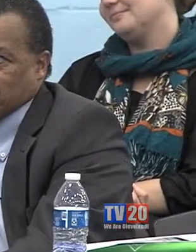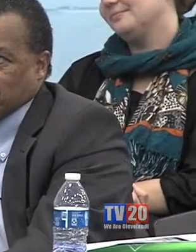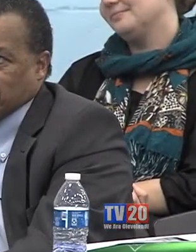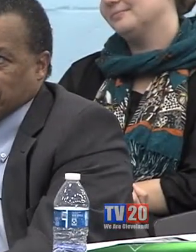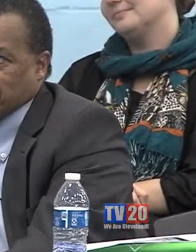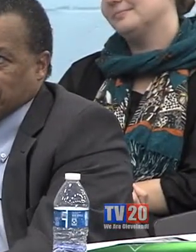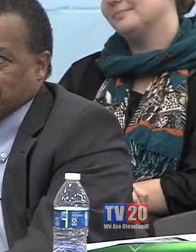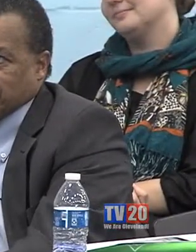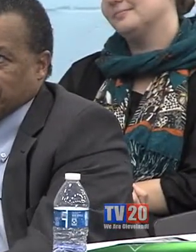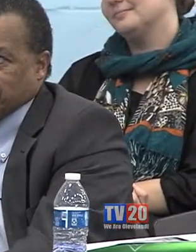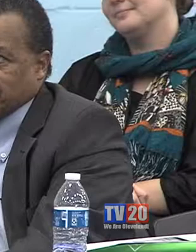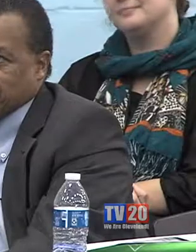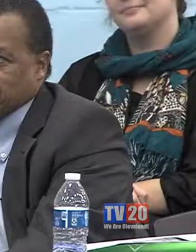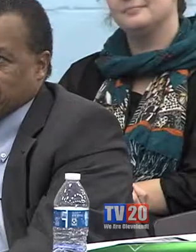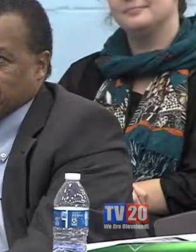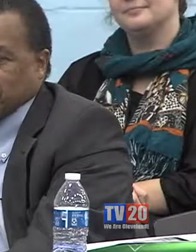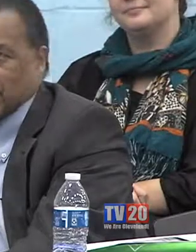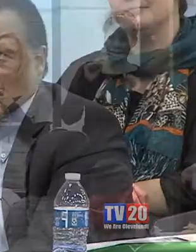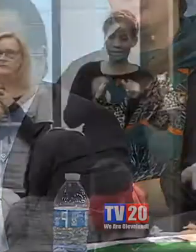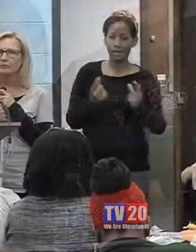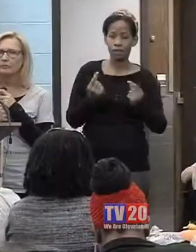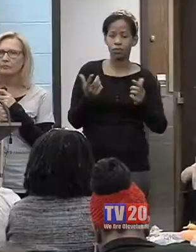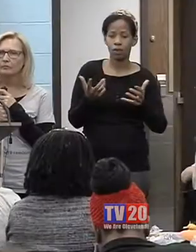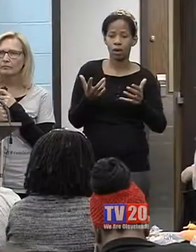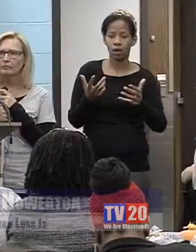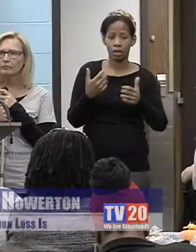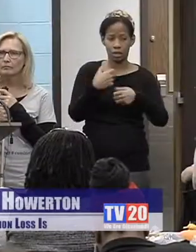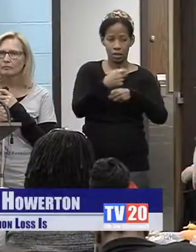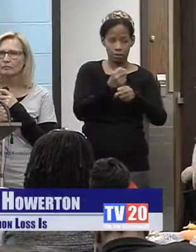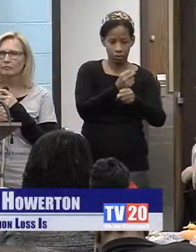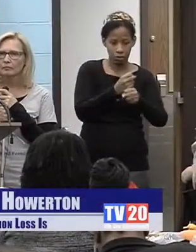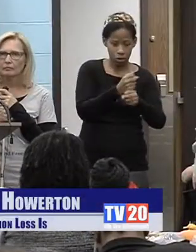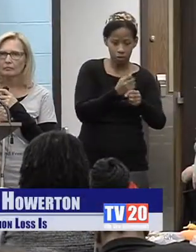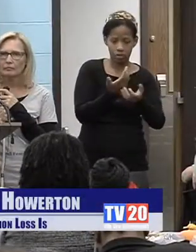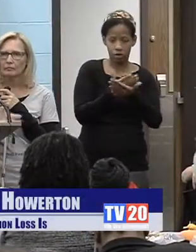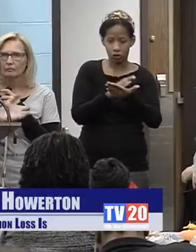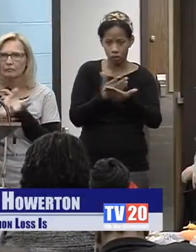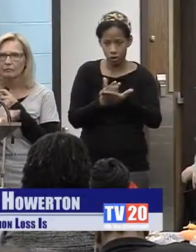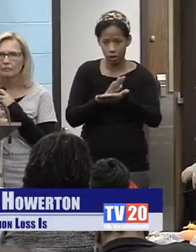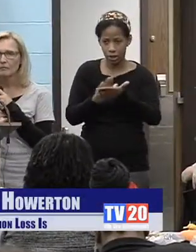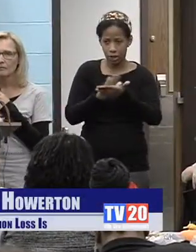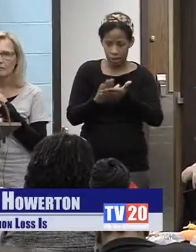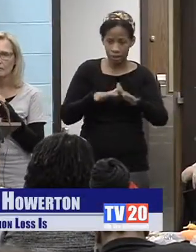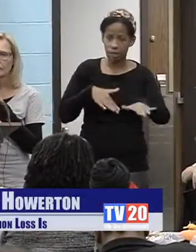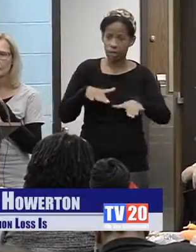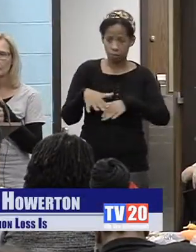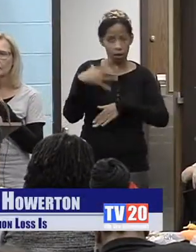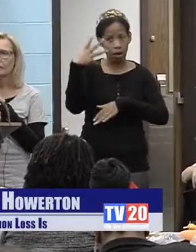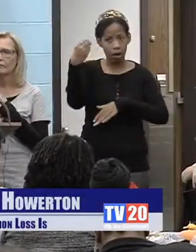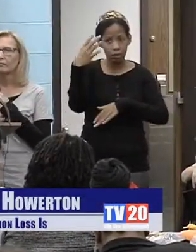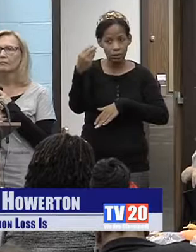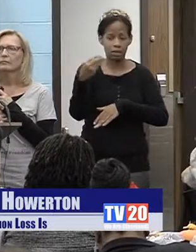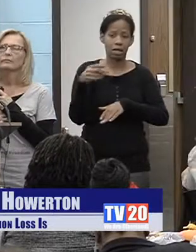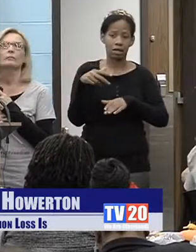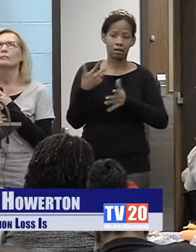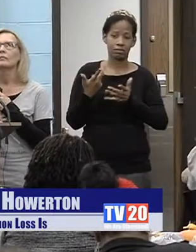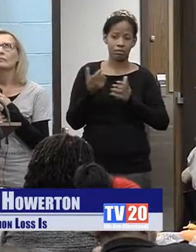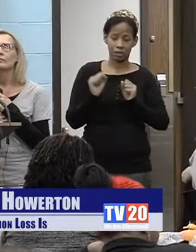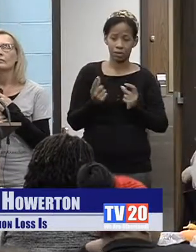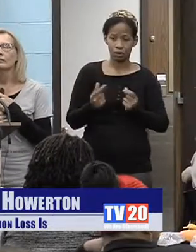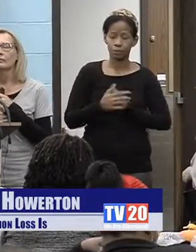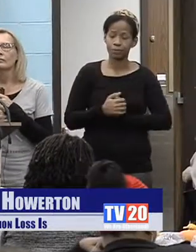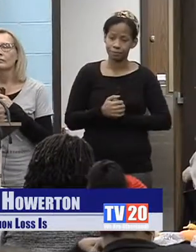do. What can I do now with it? If I can make coffee, can I cook a roast beef? It's the first start just for that. And when you survive,